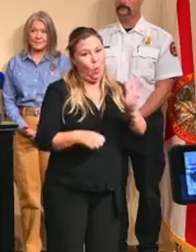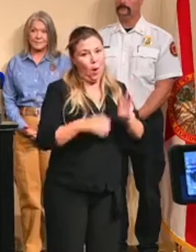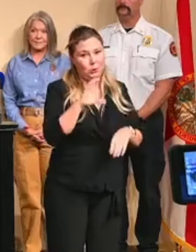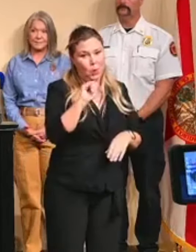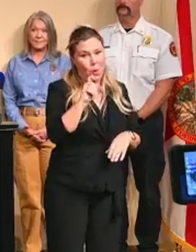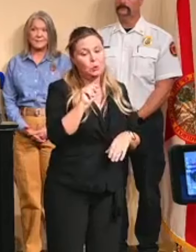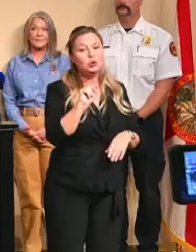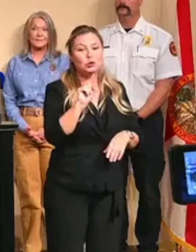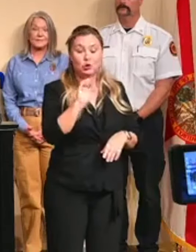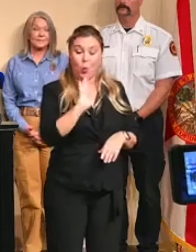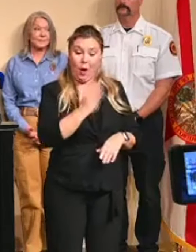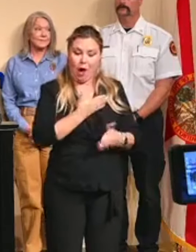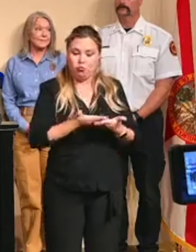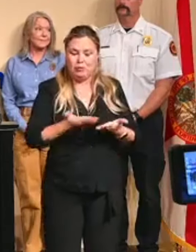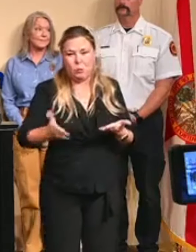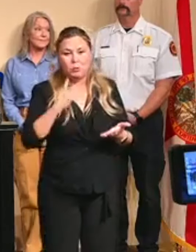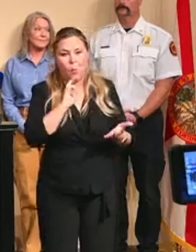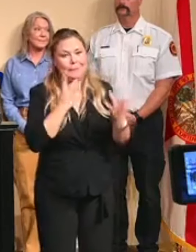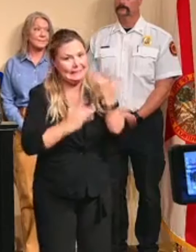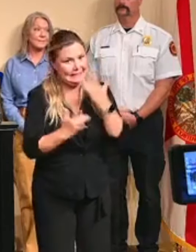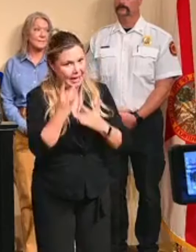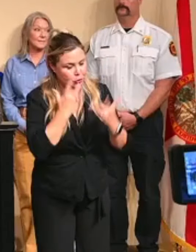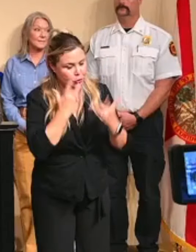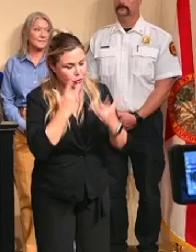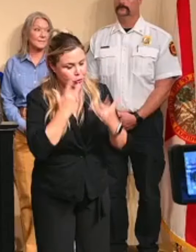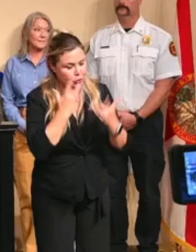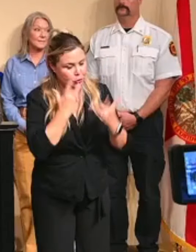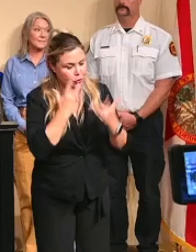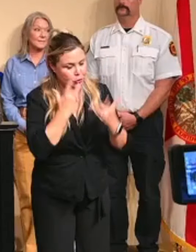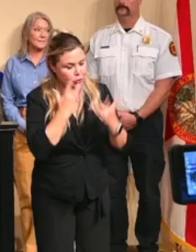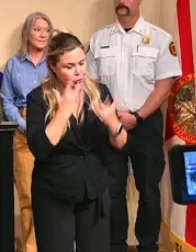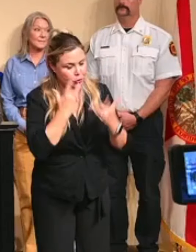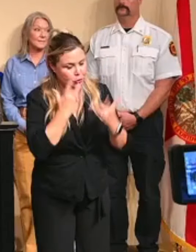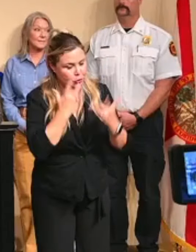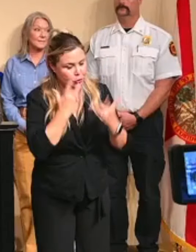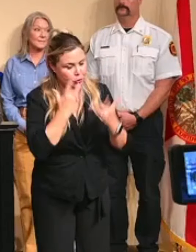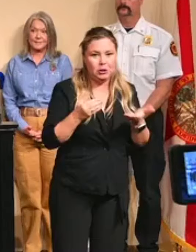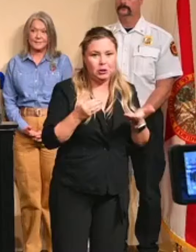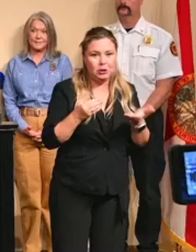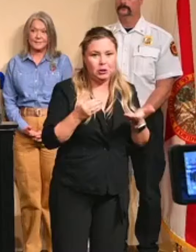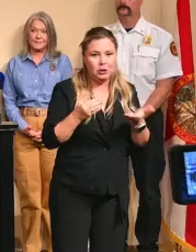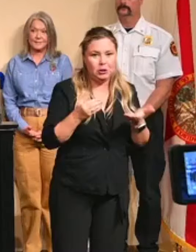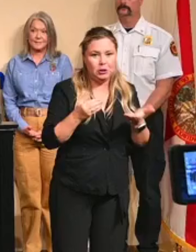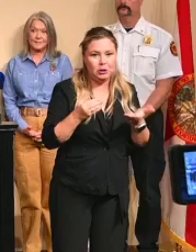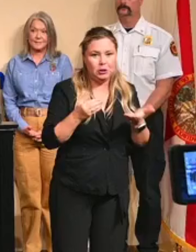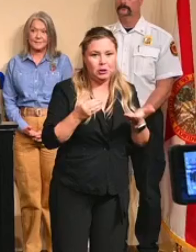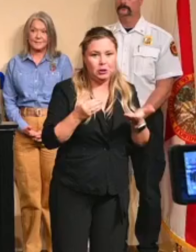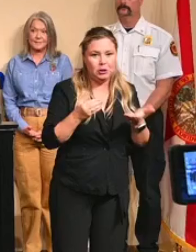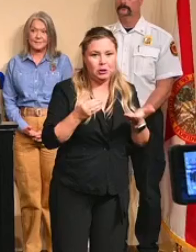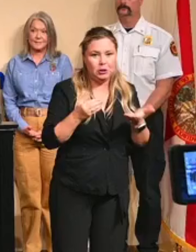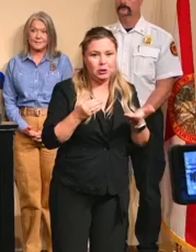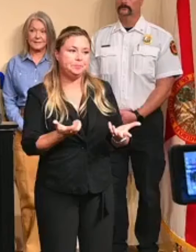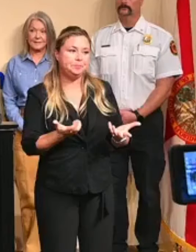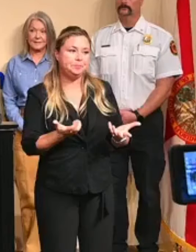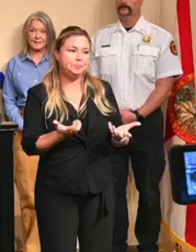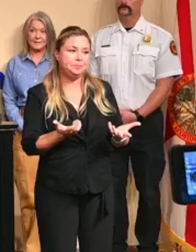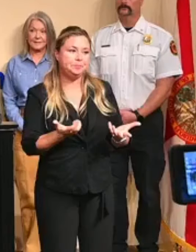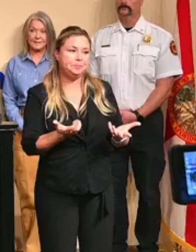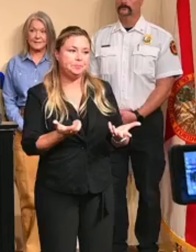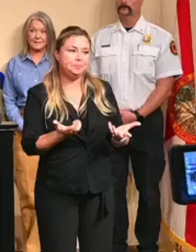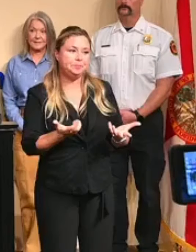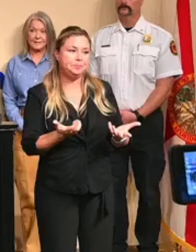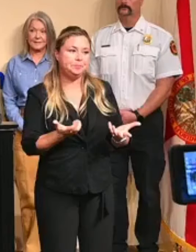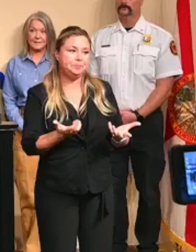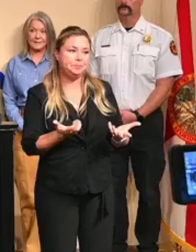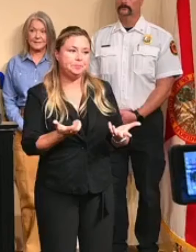are going to be scarce. But we have very good partnerships here within the county with all our agencies, so I would expect that as soon